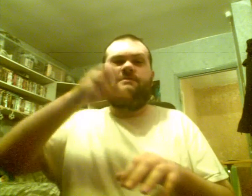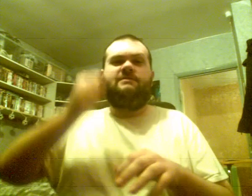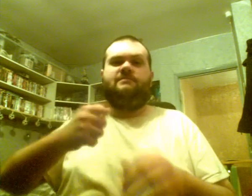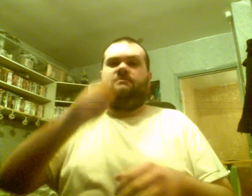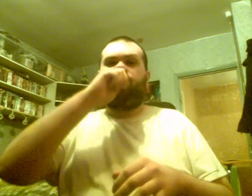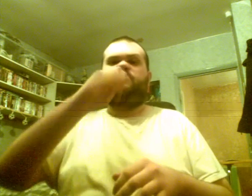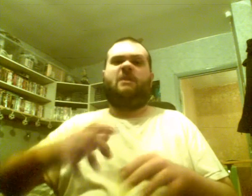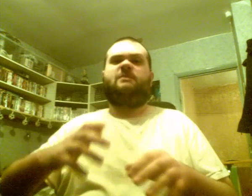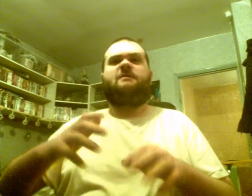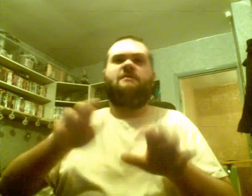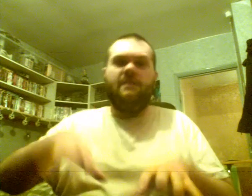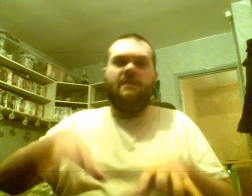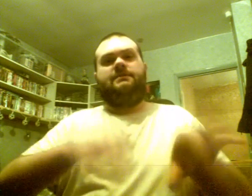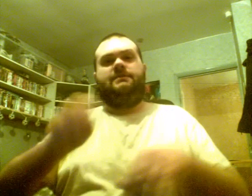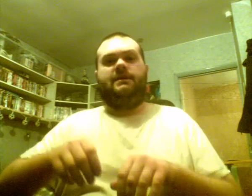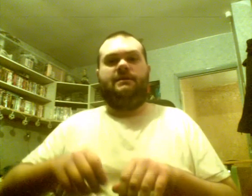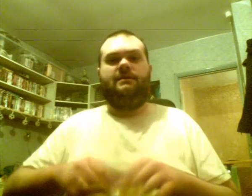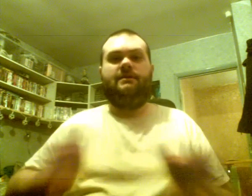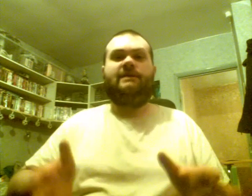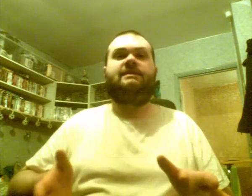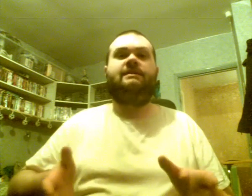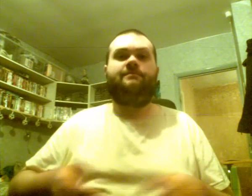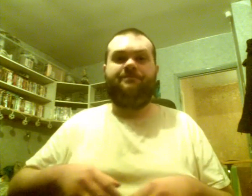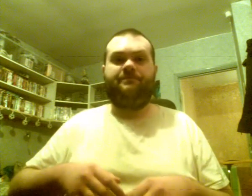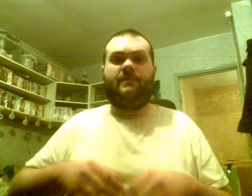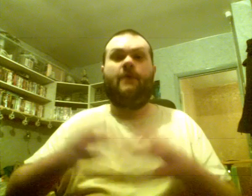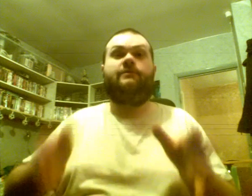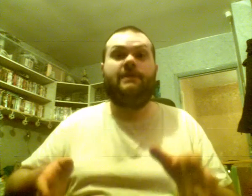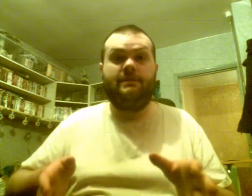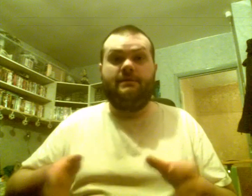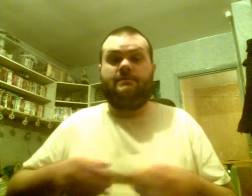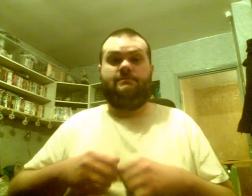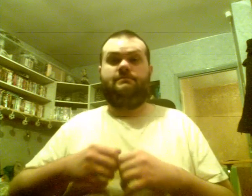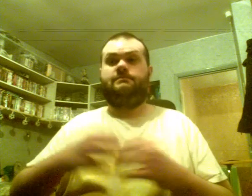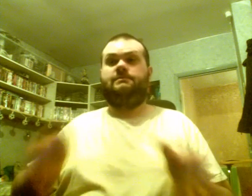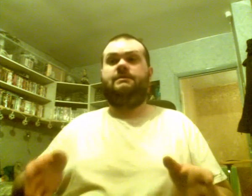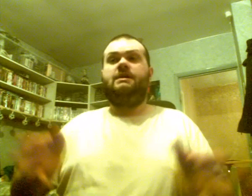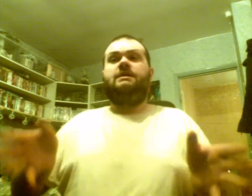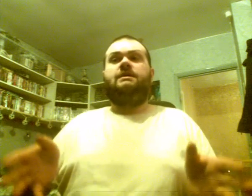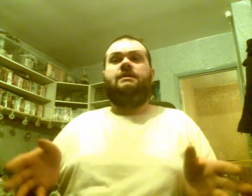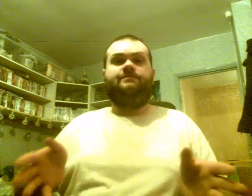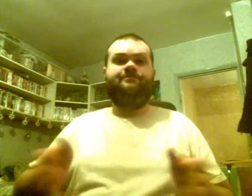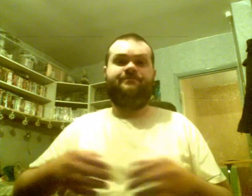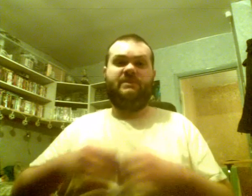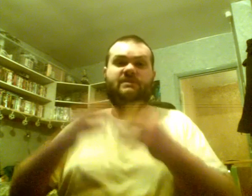it, and you know the idea. You know how to eat, hopefully. Uh, yeah, you got